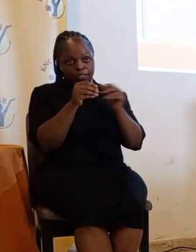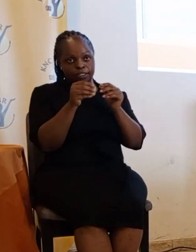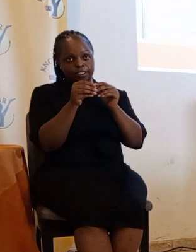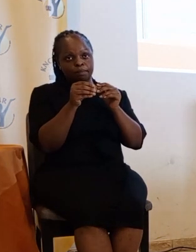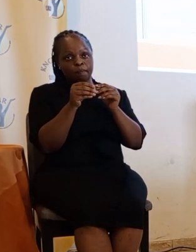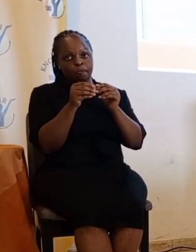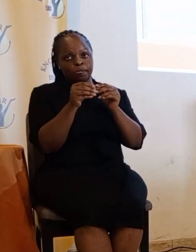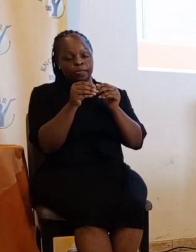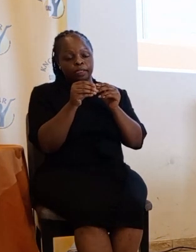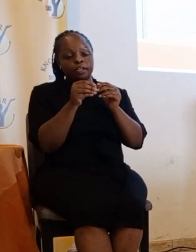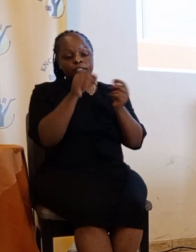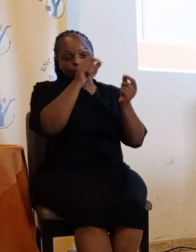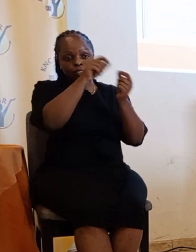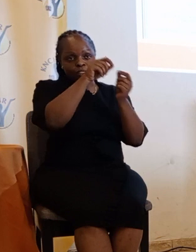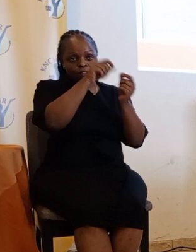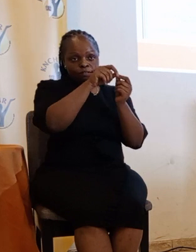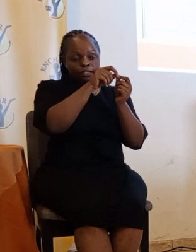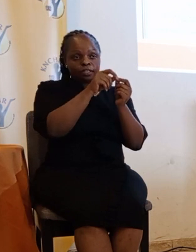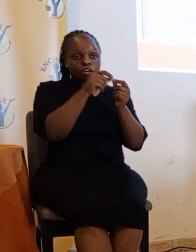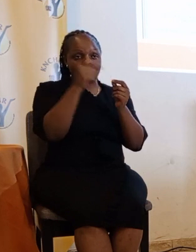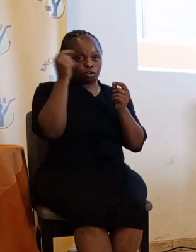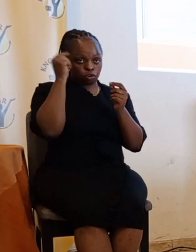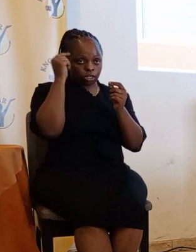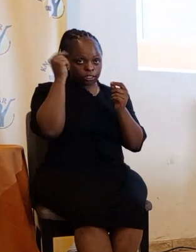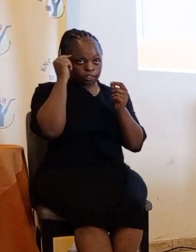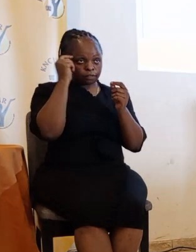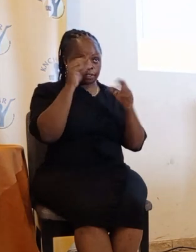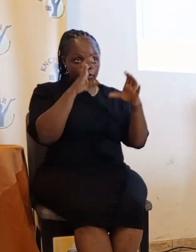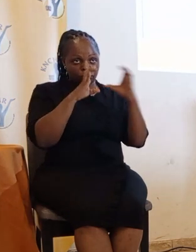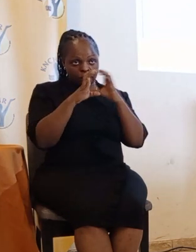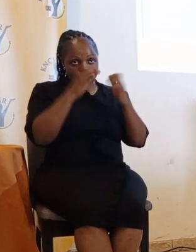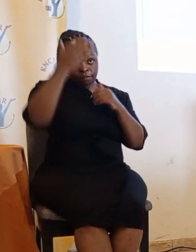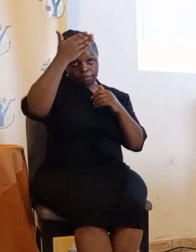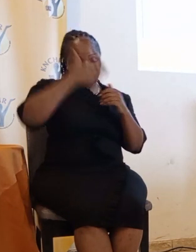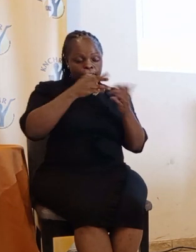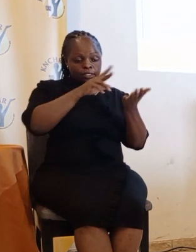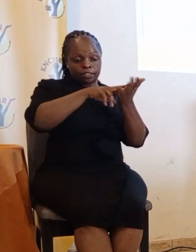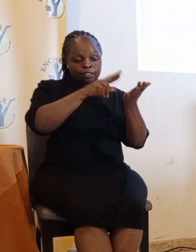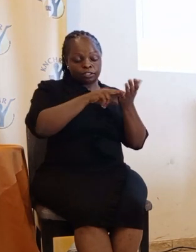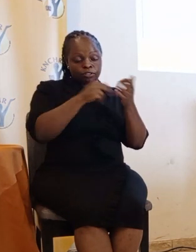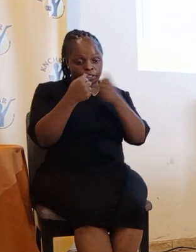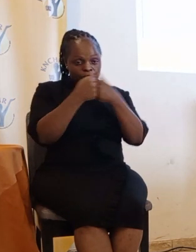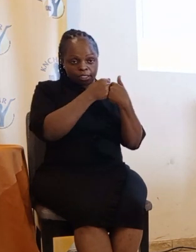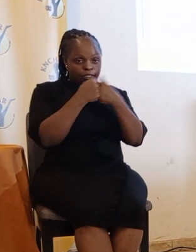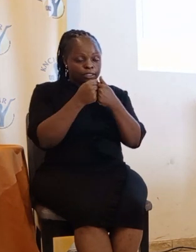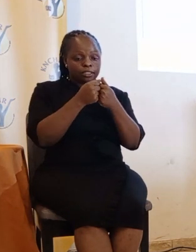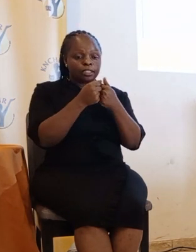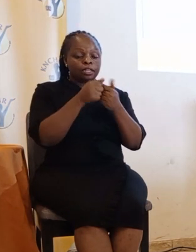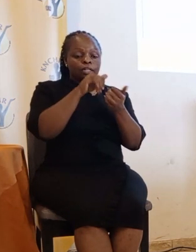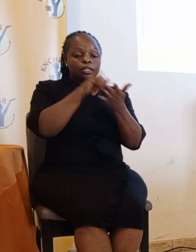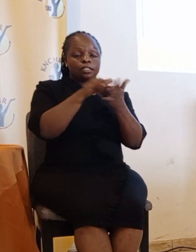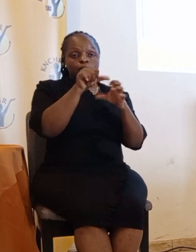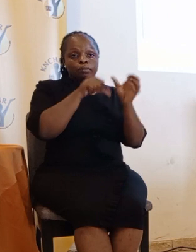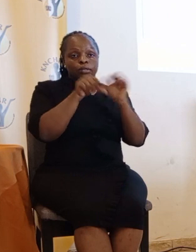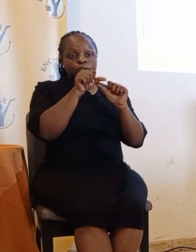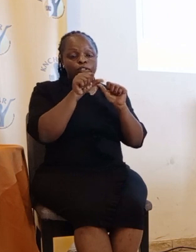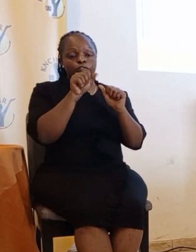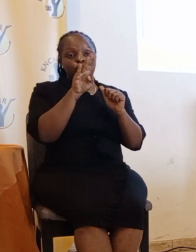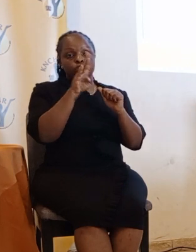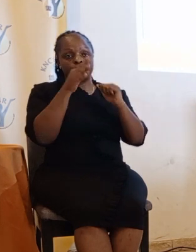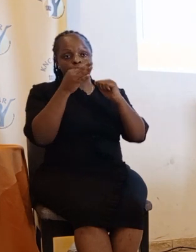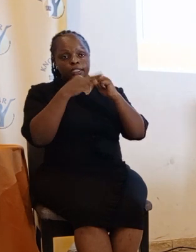disabilities, particularly cognitive and communication, face registration challenges, and that about 48%